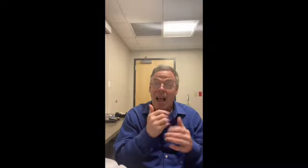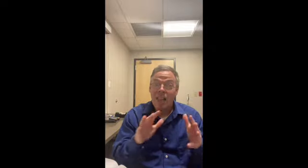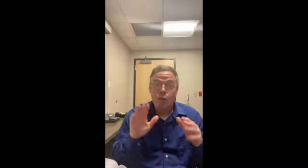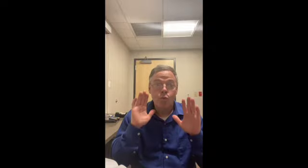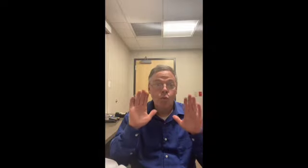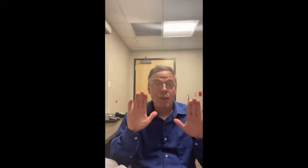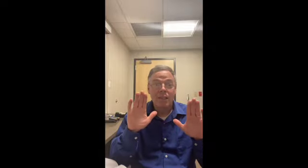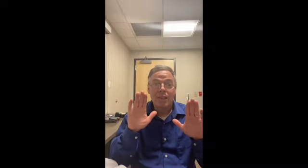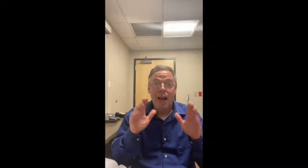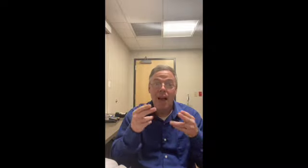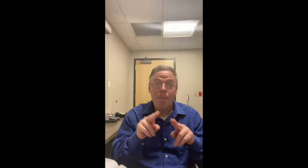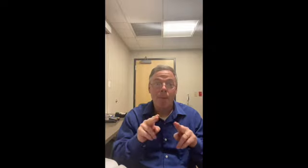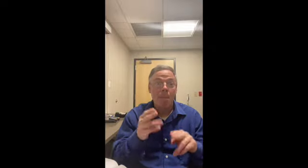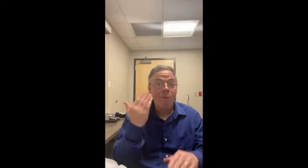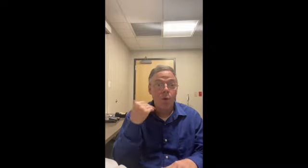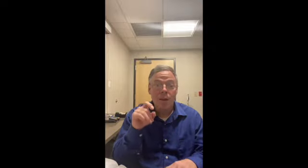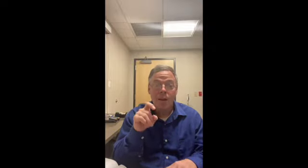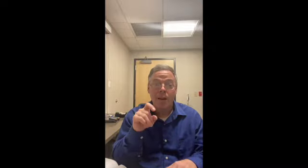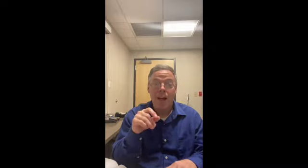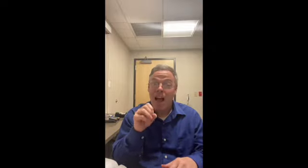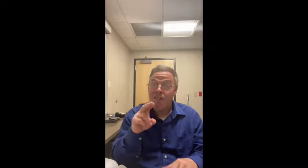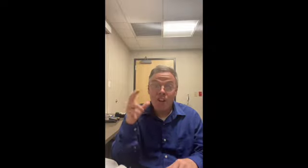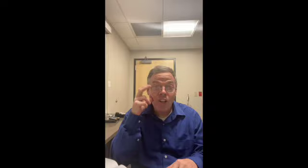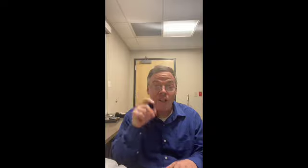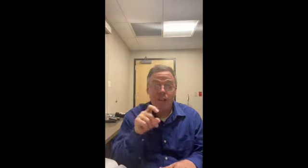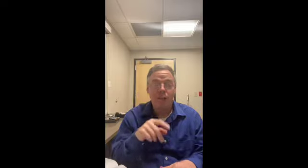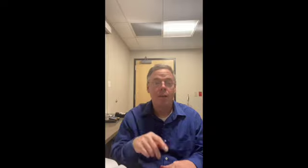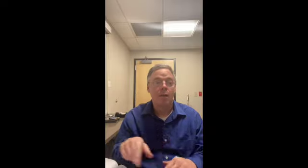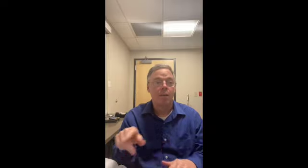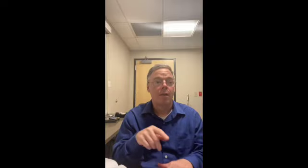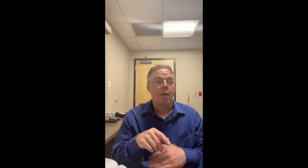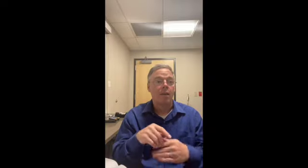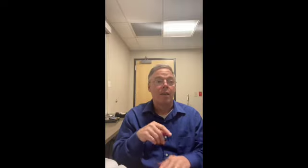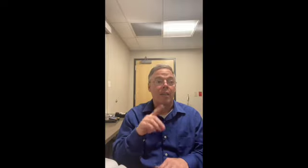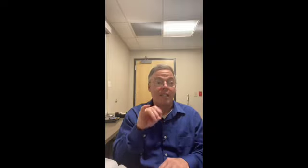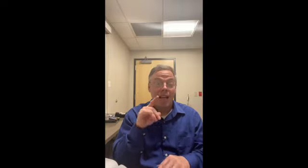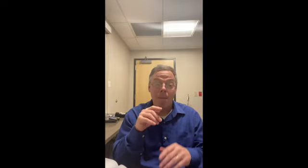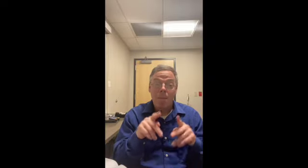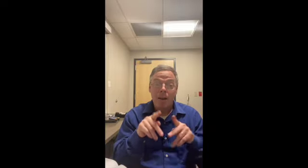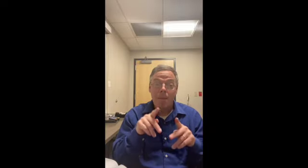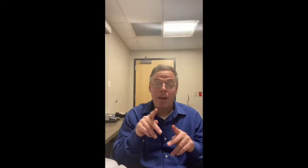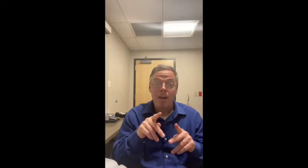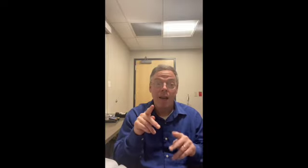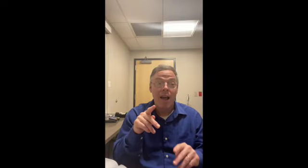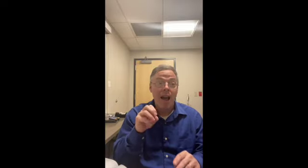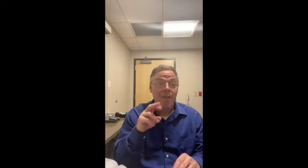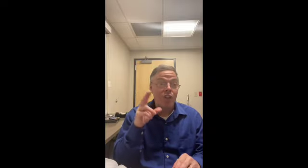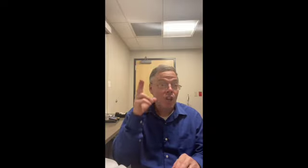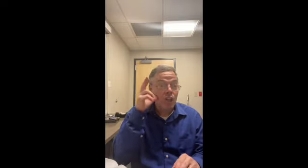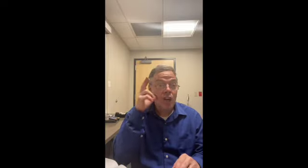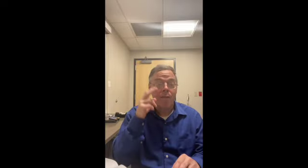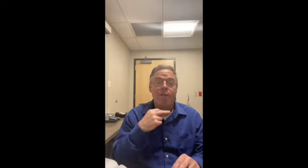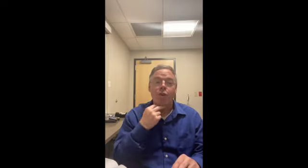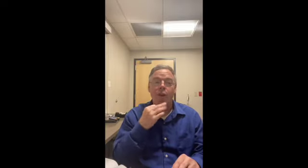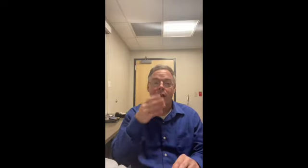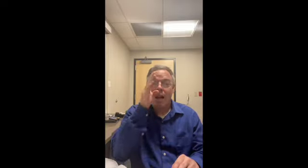Ask from one end of the sky to the other. Did anything so great ever happen before? Was it ever heard